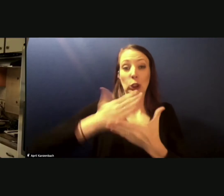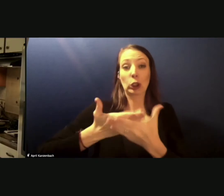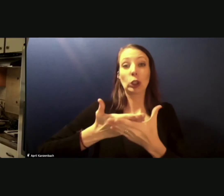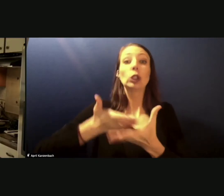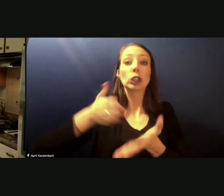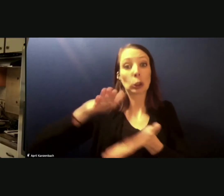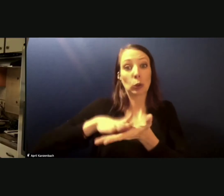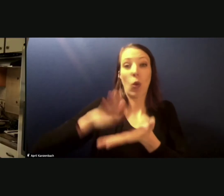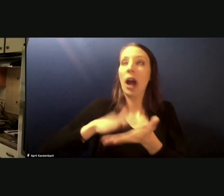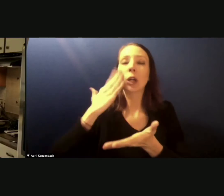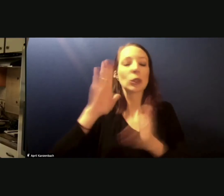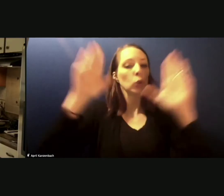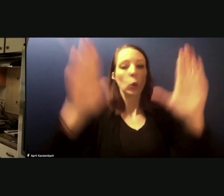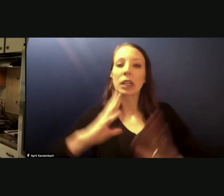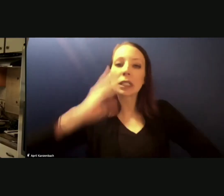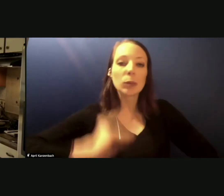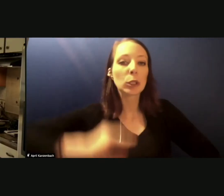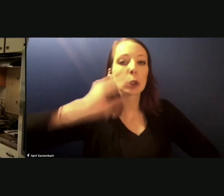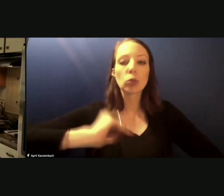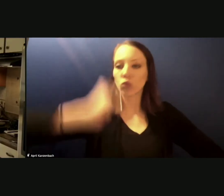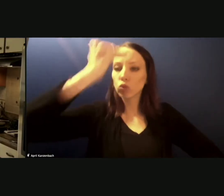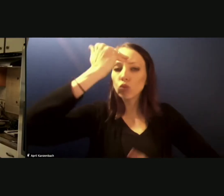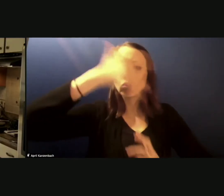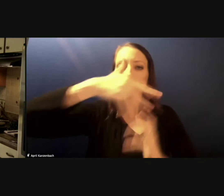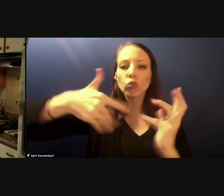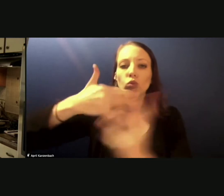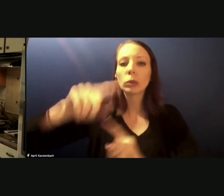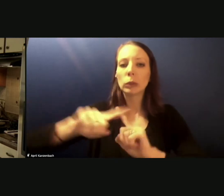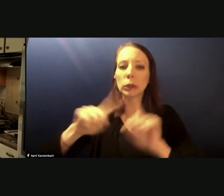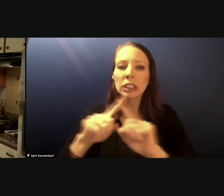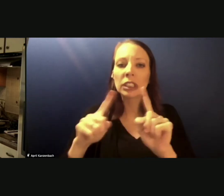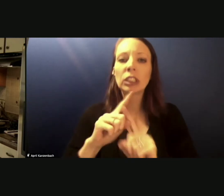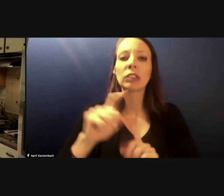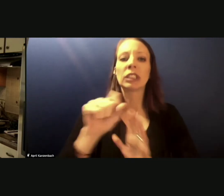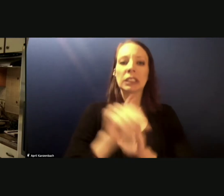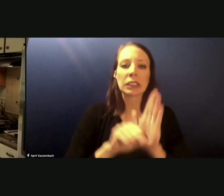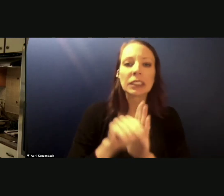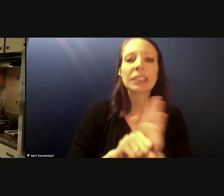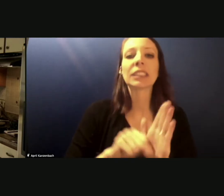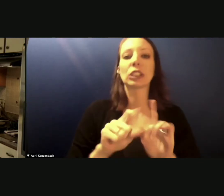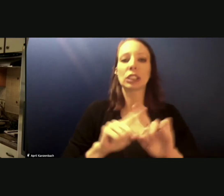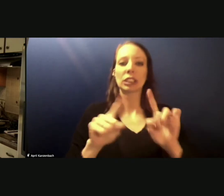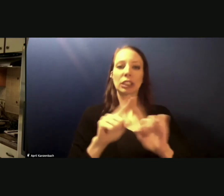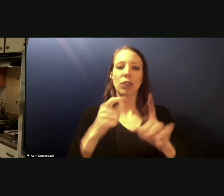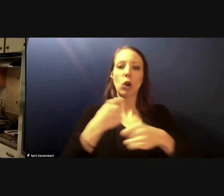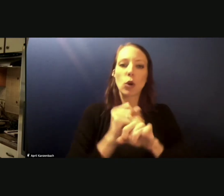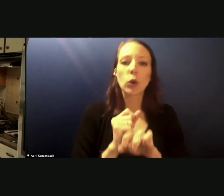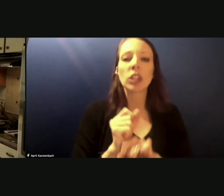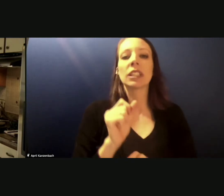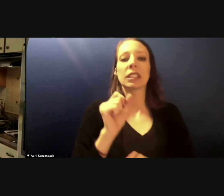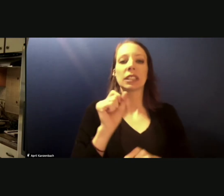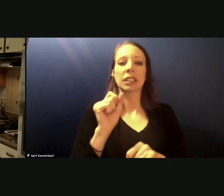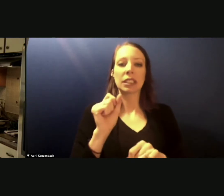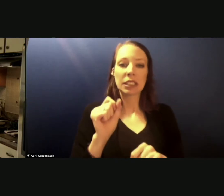great experience because I got to know more about the seasonal produce, the vegetables, the fruits, and things that grow here, the type of